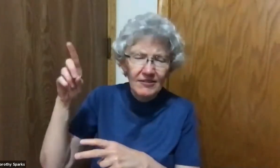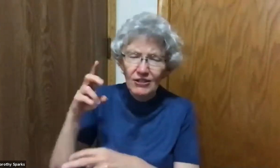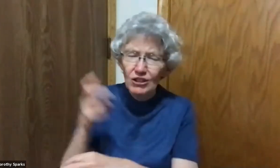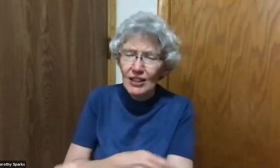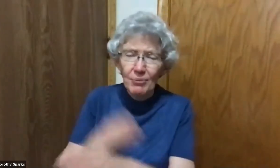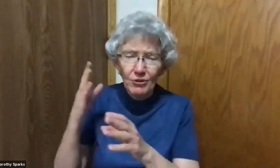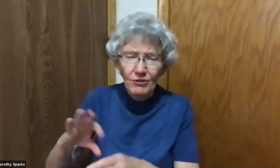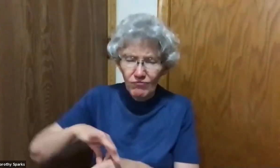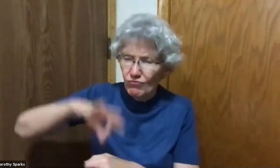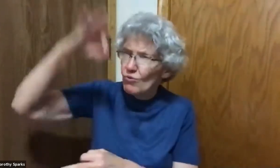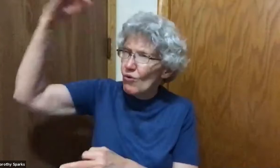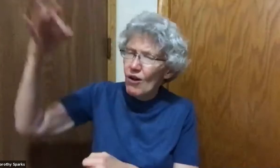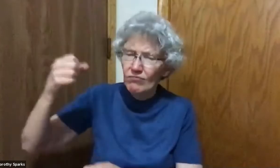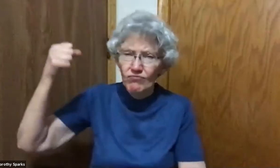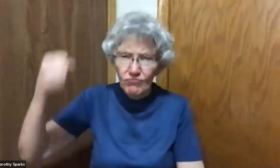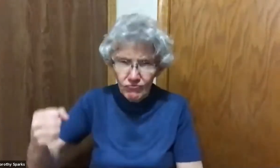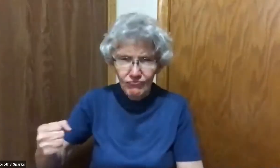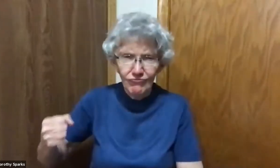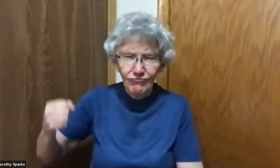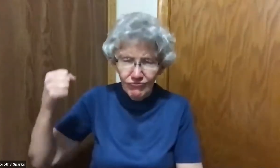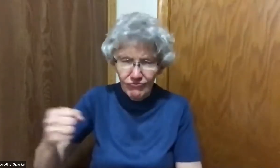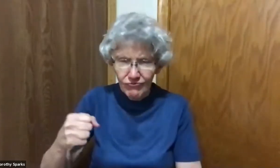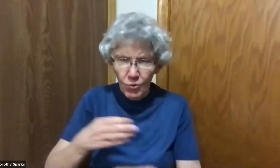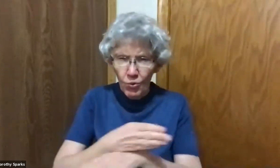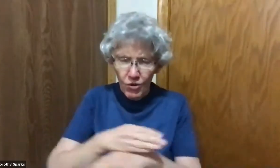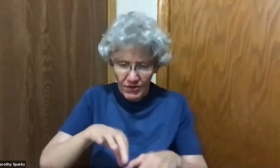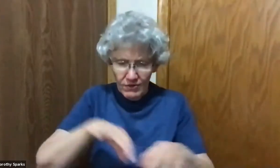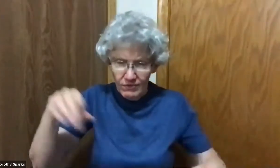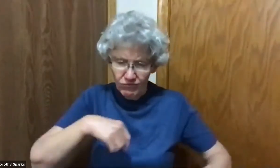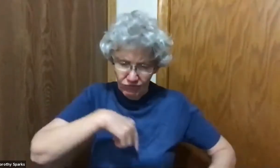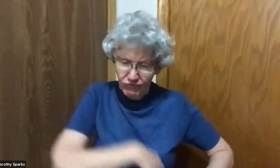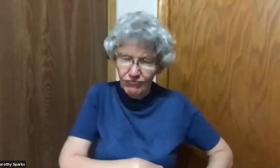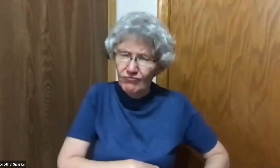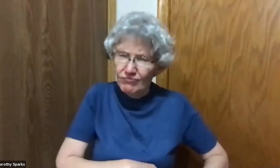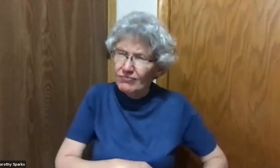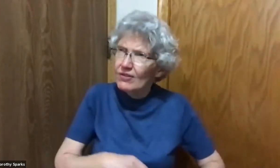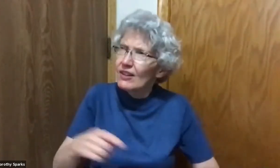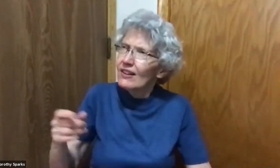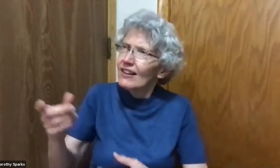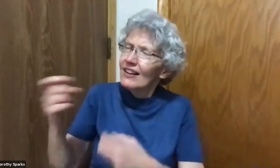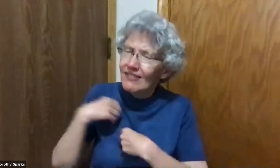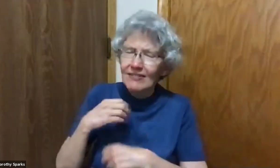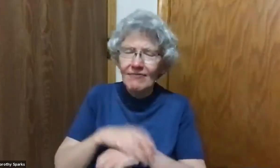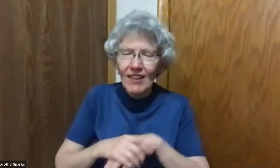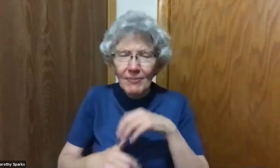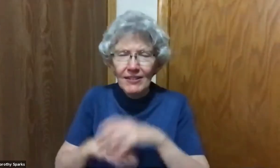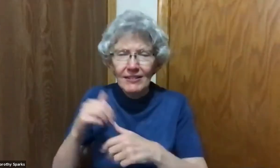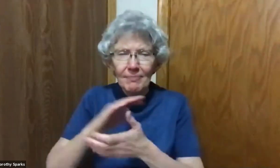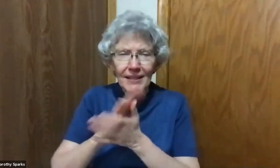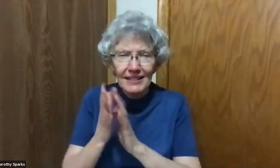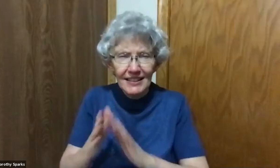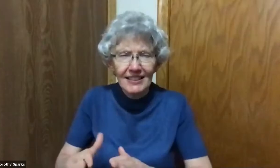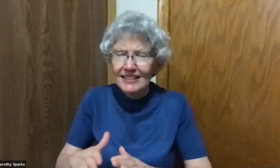I fear no danger because you are with me. Your rod and your staff, they protect me.